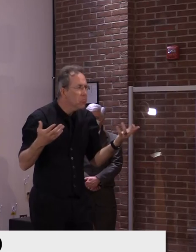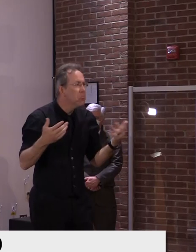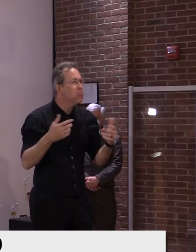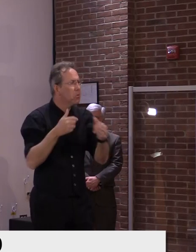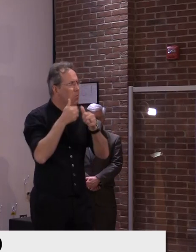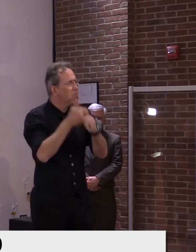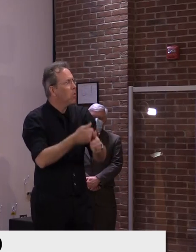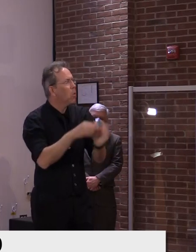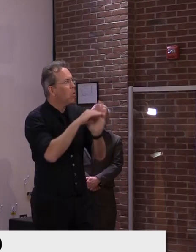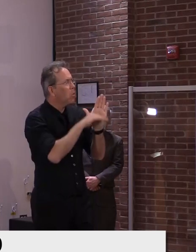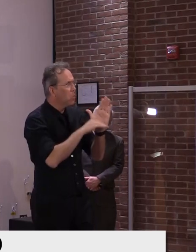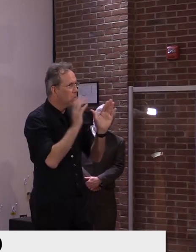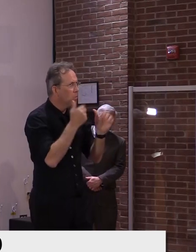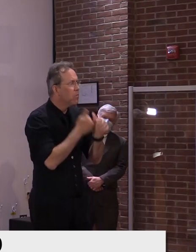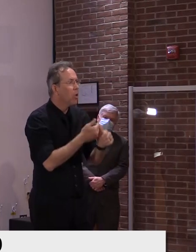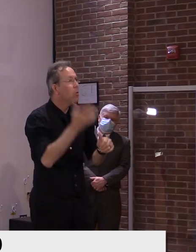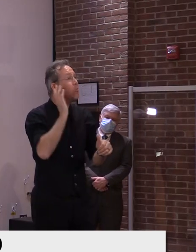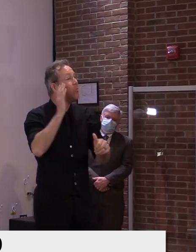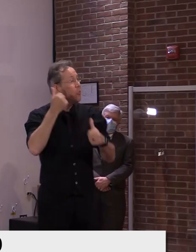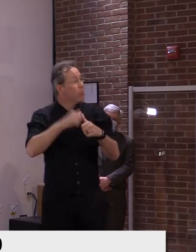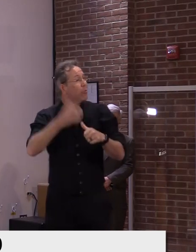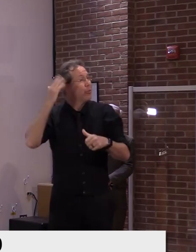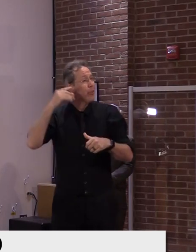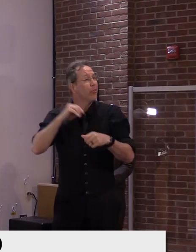earlier in the pandemic.